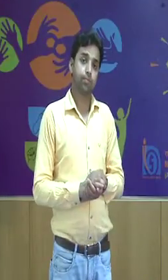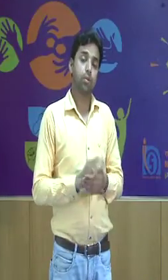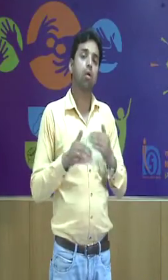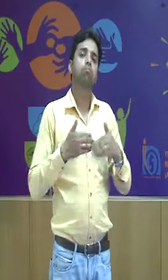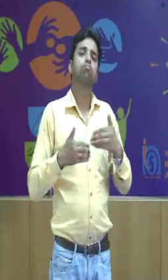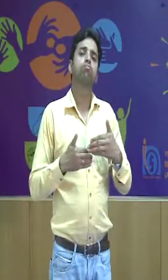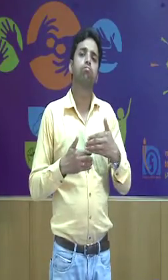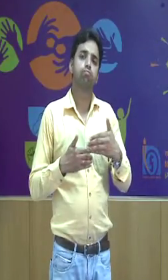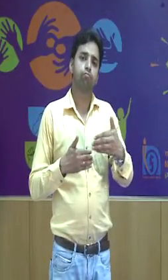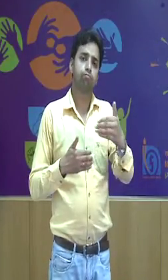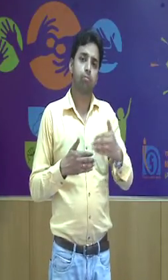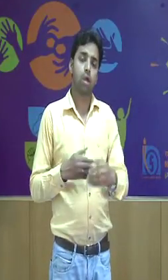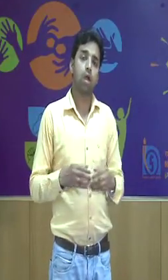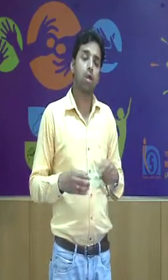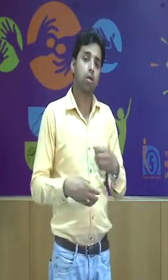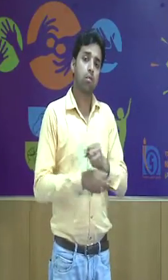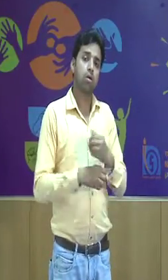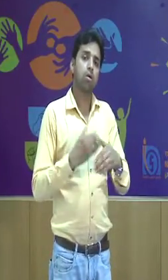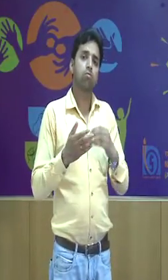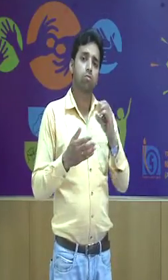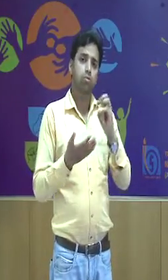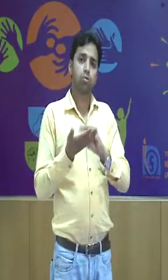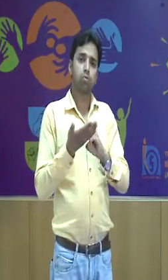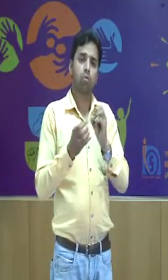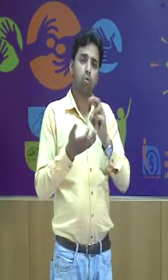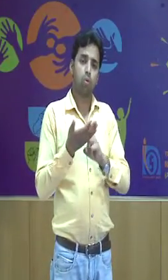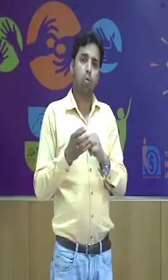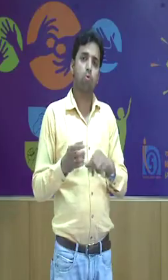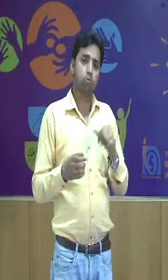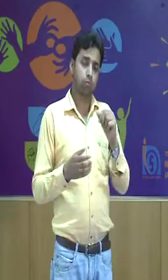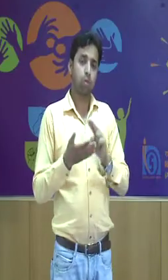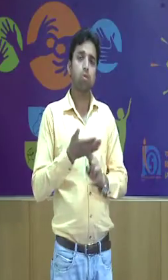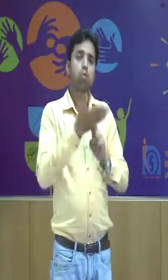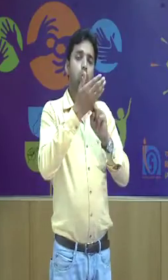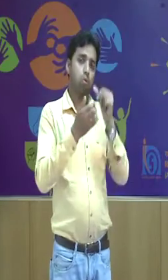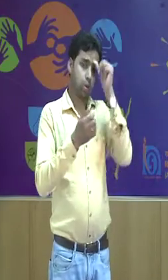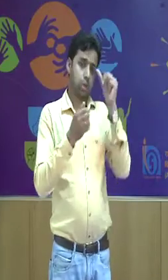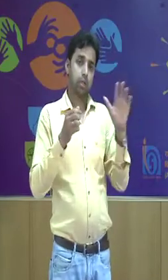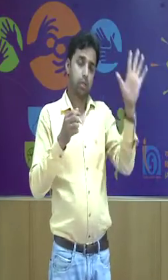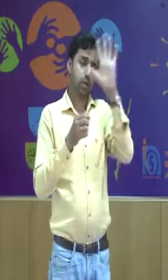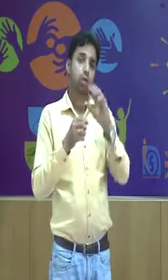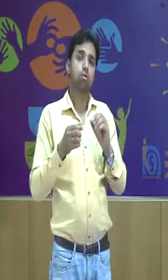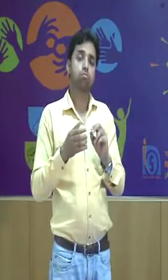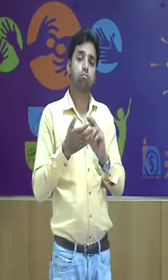and later it became common among North Indian high castes.